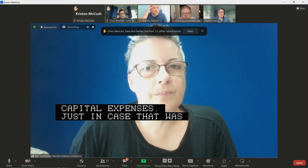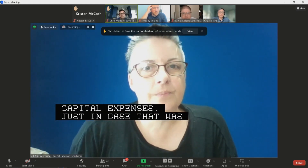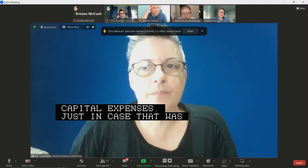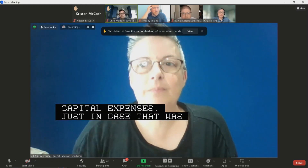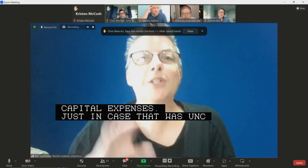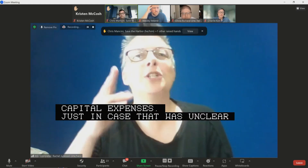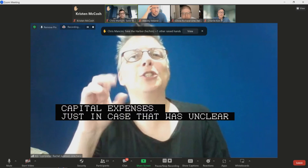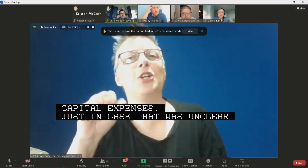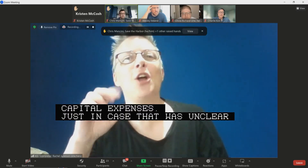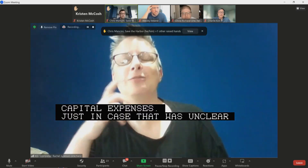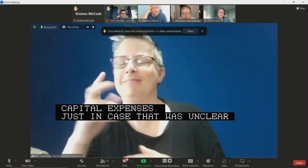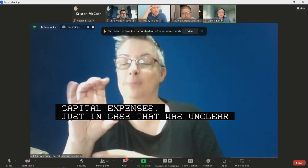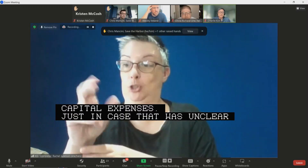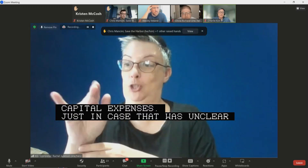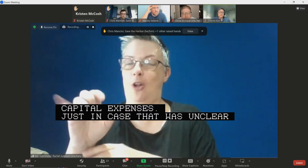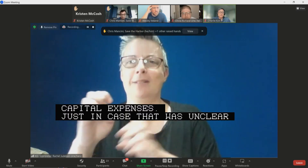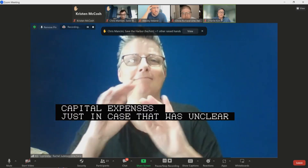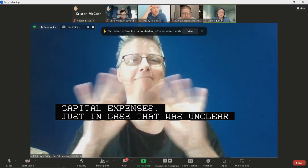Thank you.